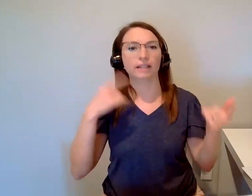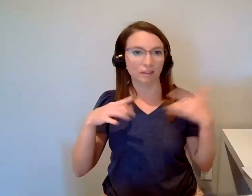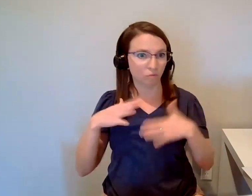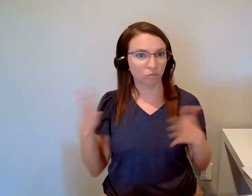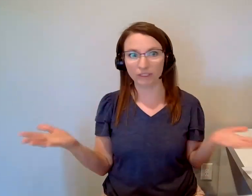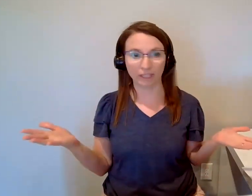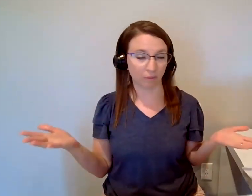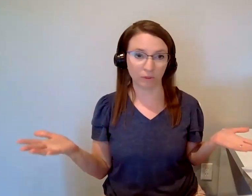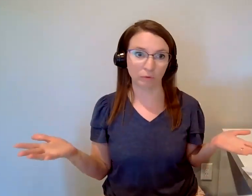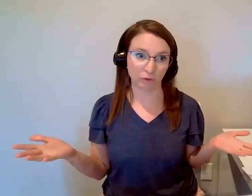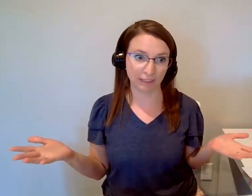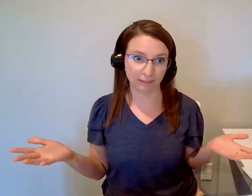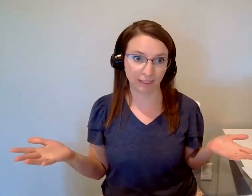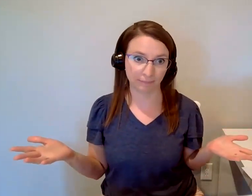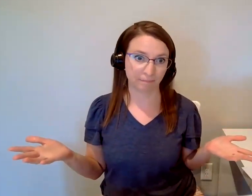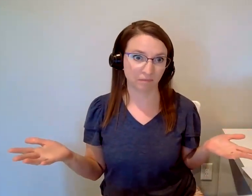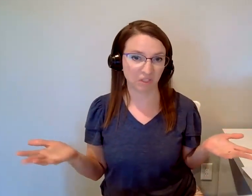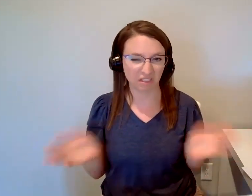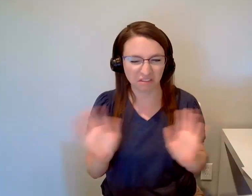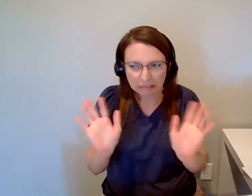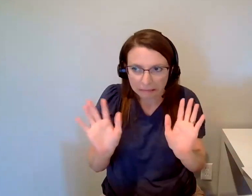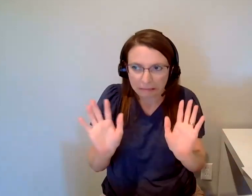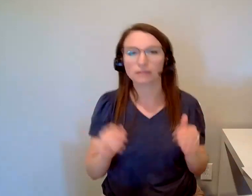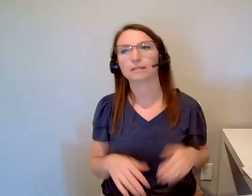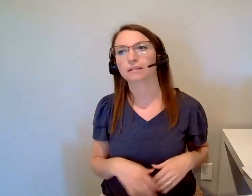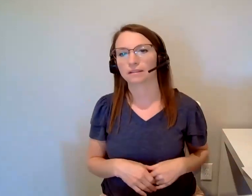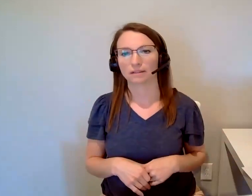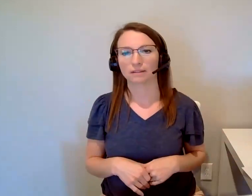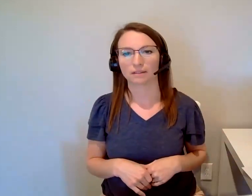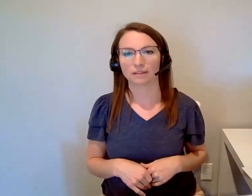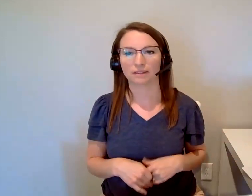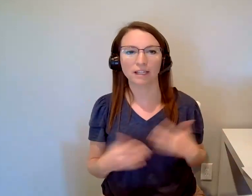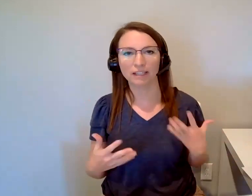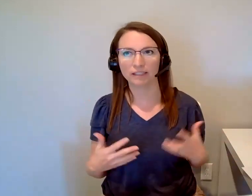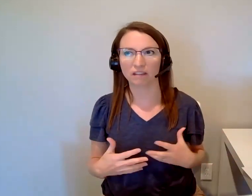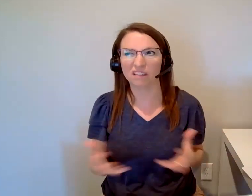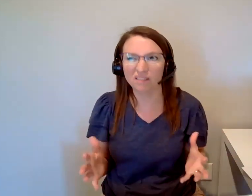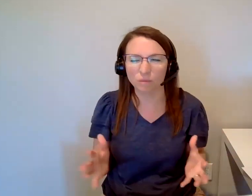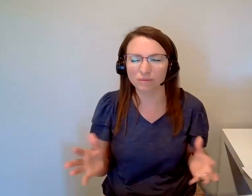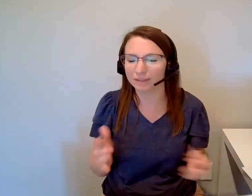then re-sign what you were trying to sign. Okay, just kind of like saying, oh,